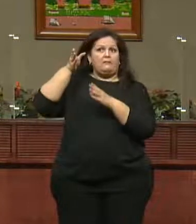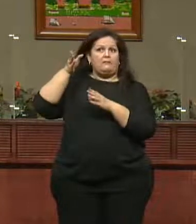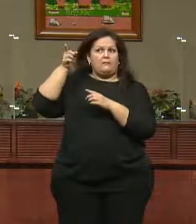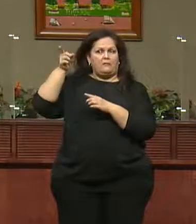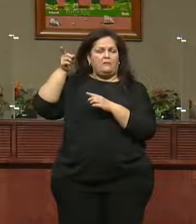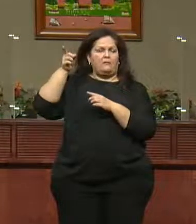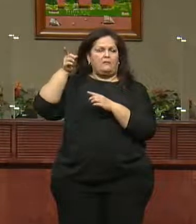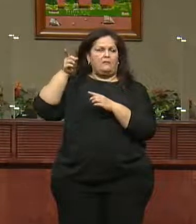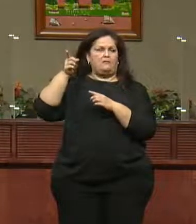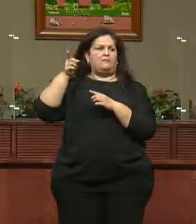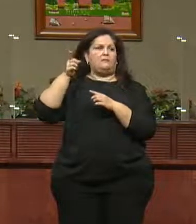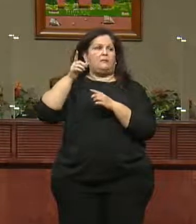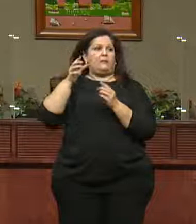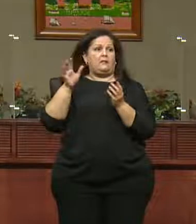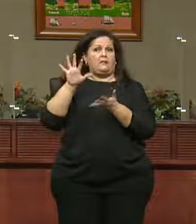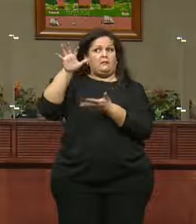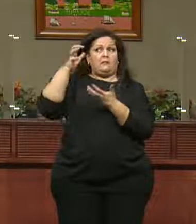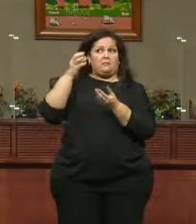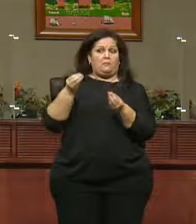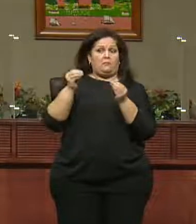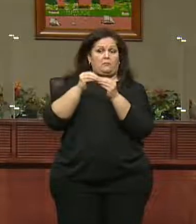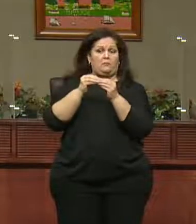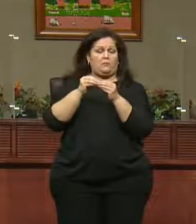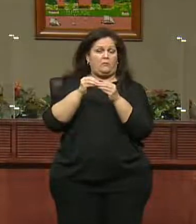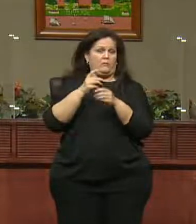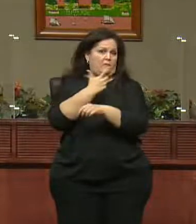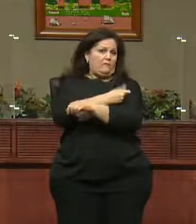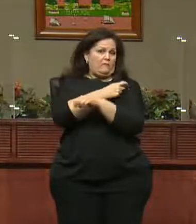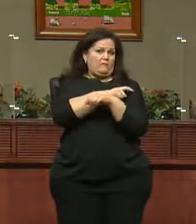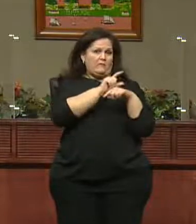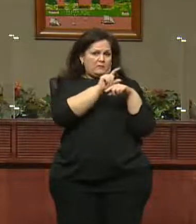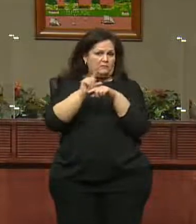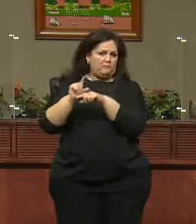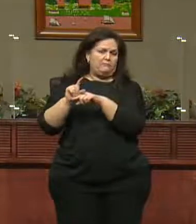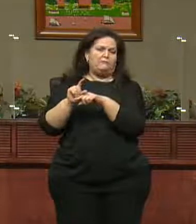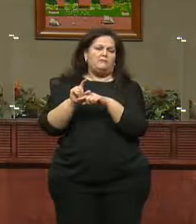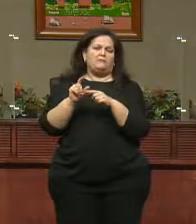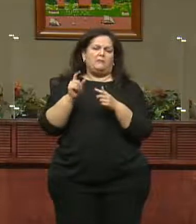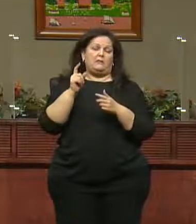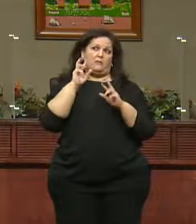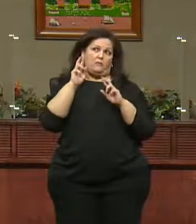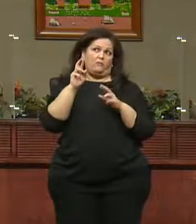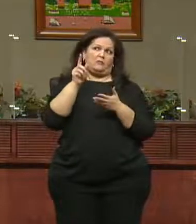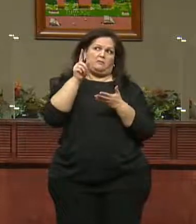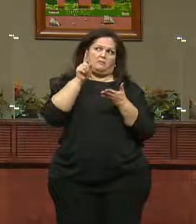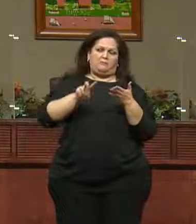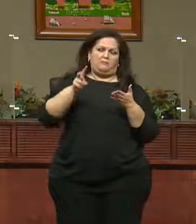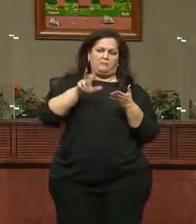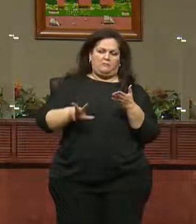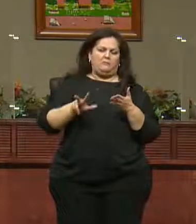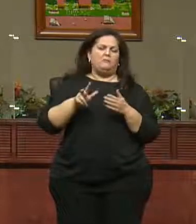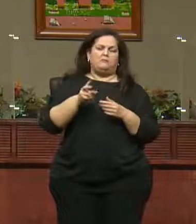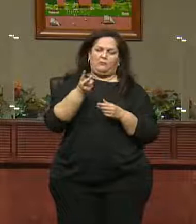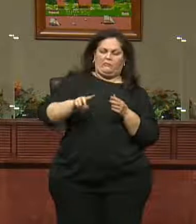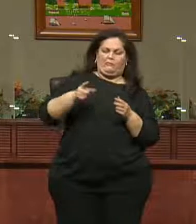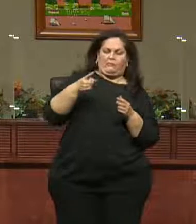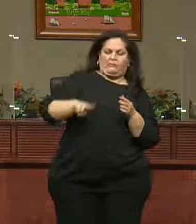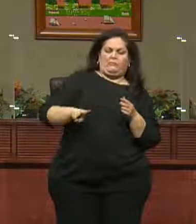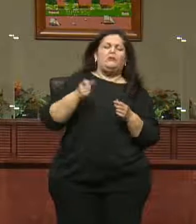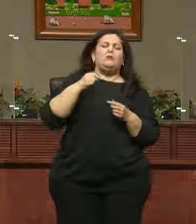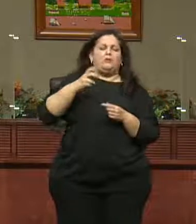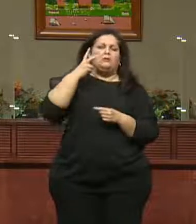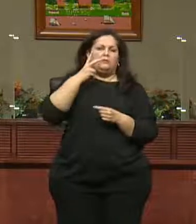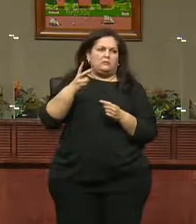inventory increases, I believe that within the next week to 2 weeks, we probably should see an expansion of